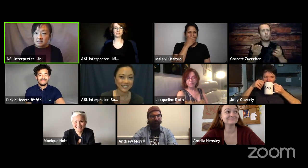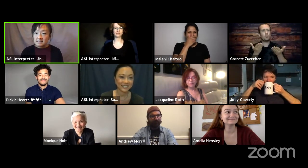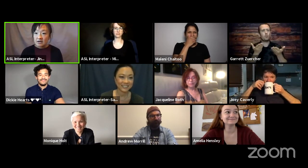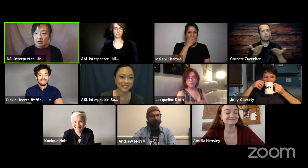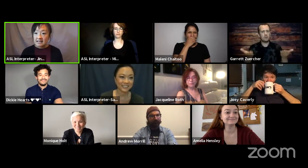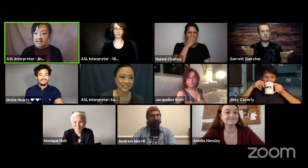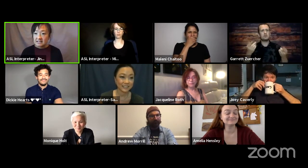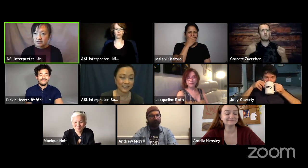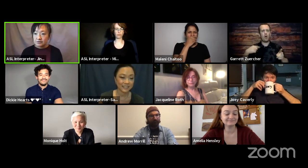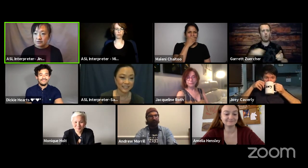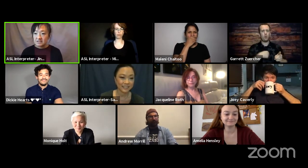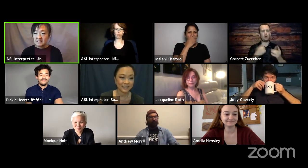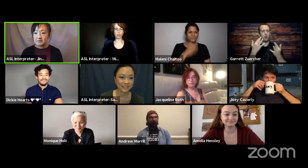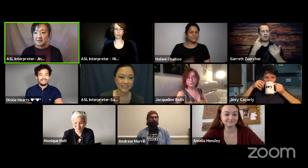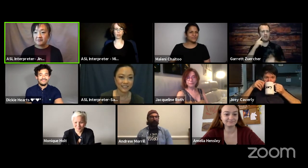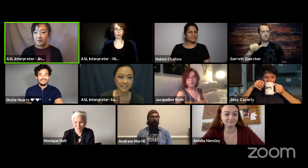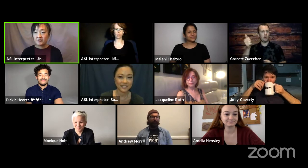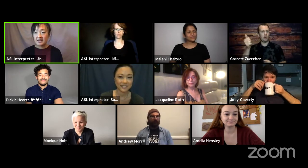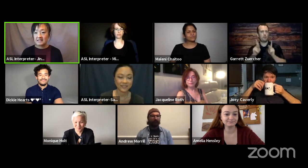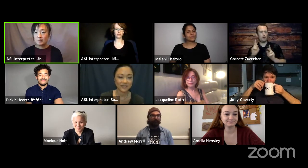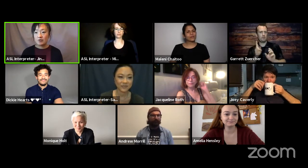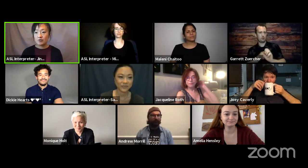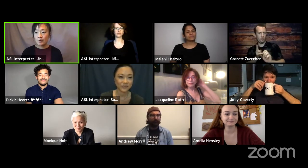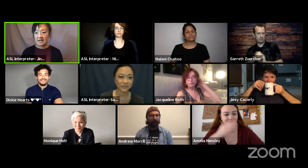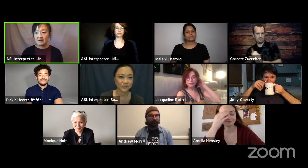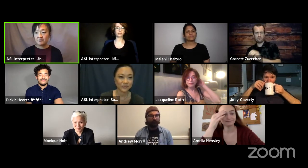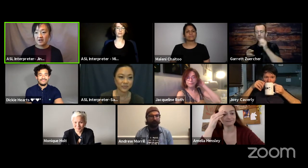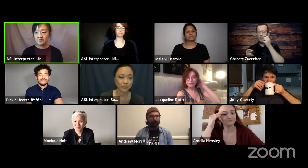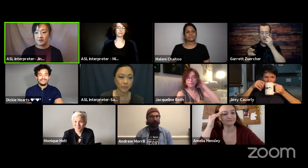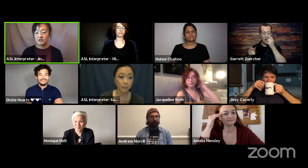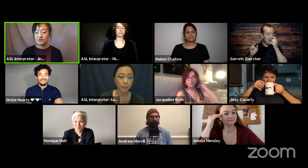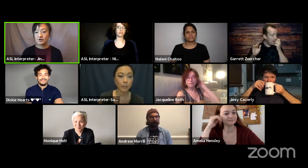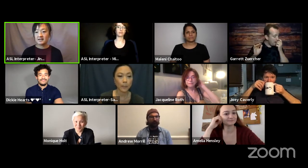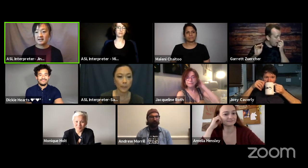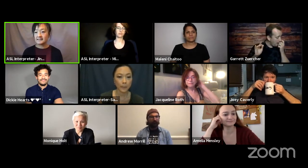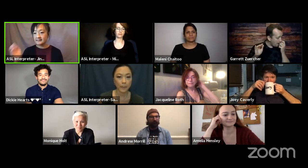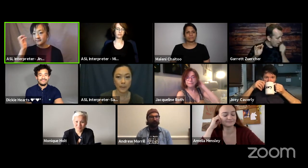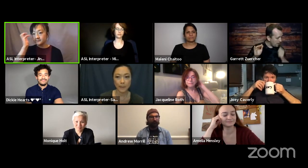So I'd like to just explain a few things while we're waiting for other folks to join us.